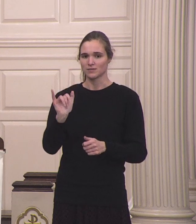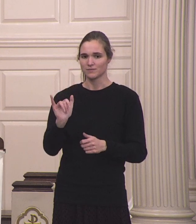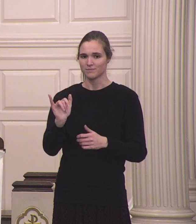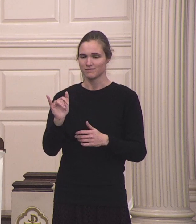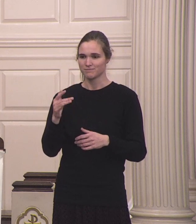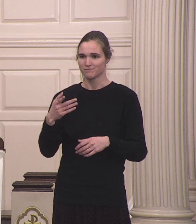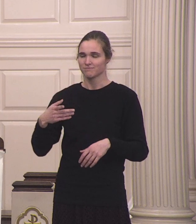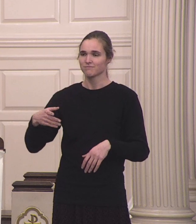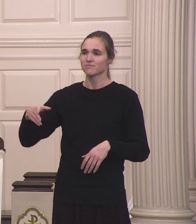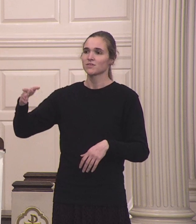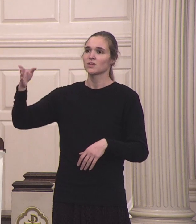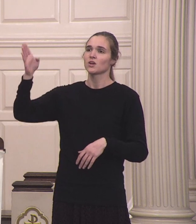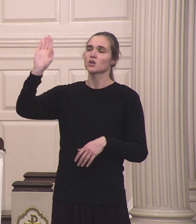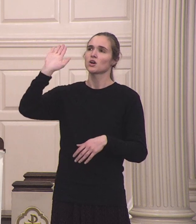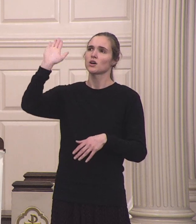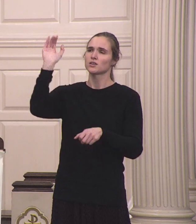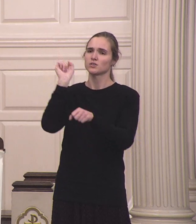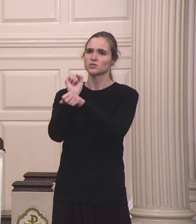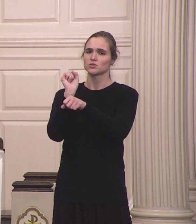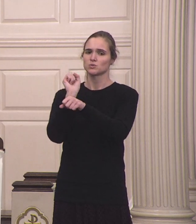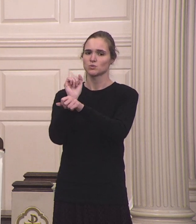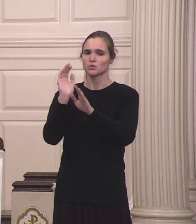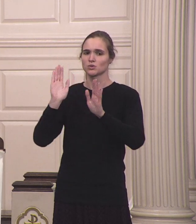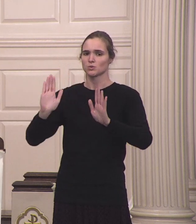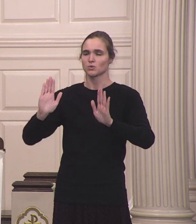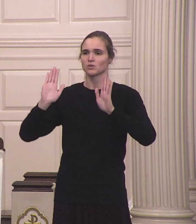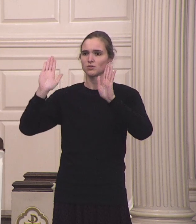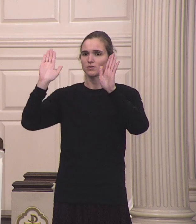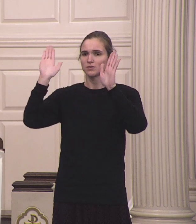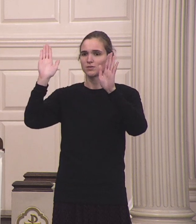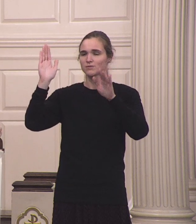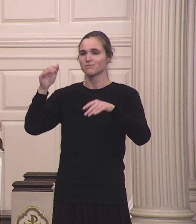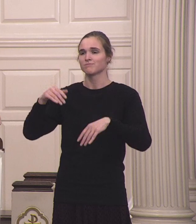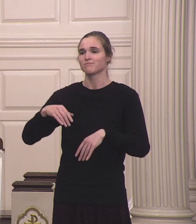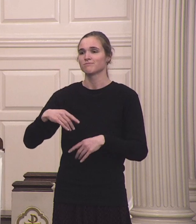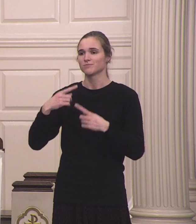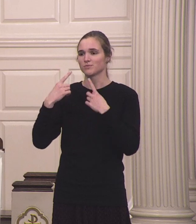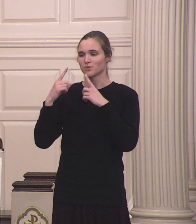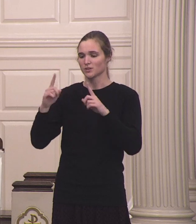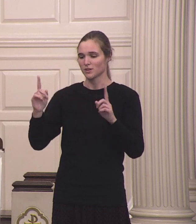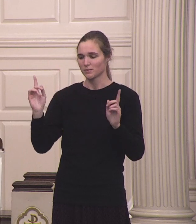Proclaim God's marvelous deeds to all the nations.